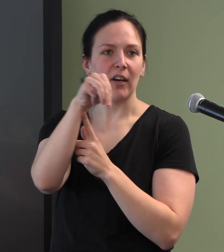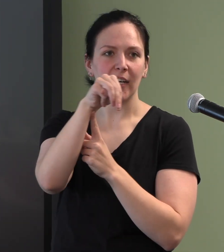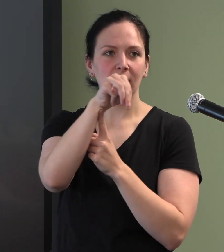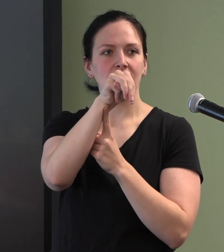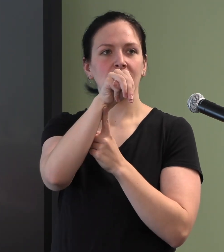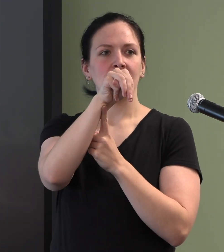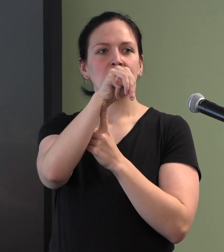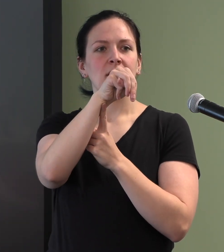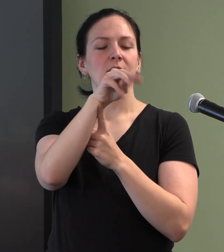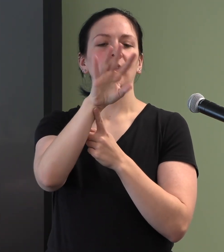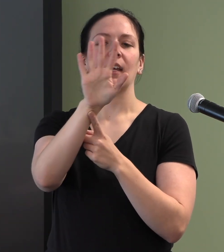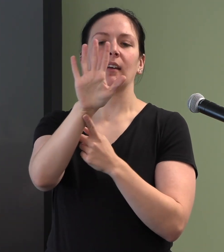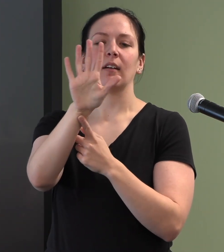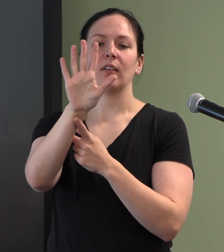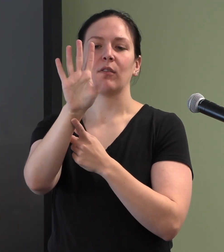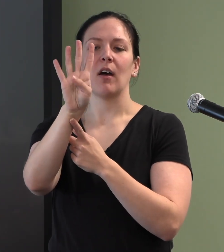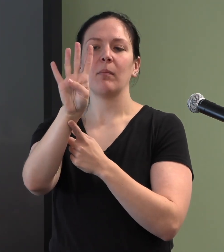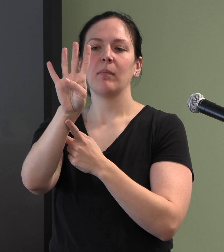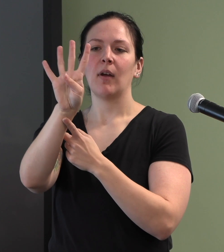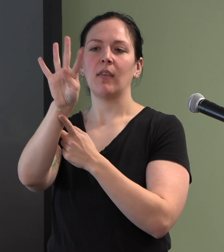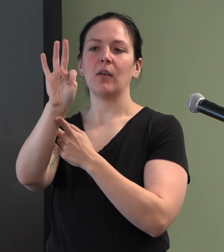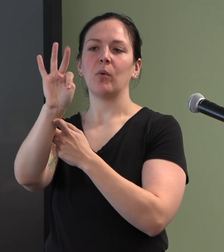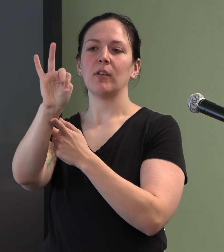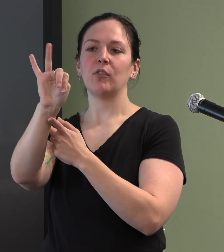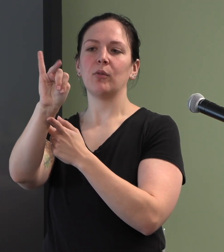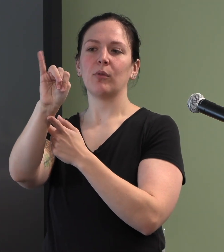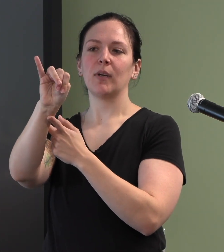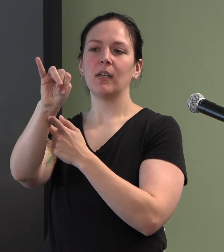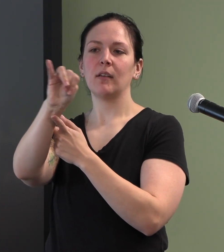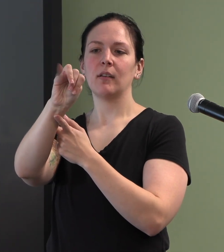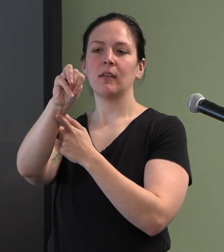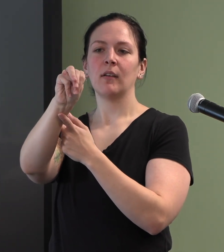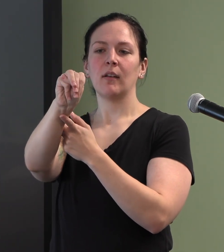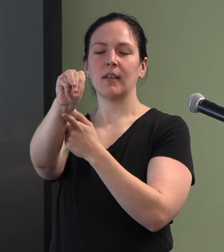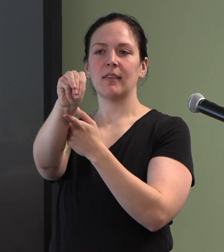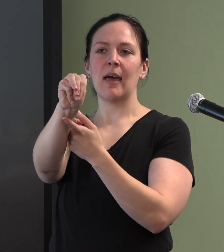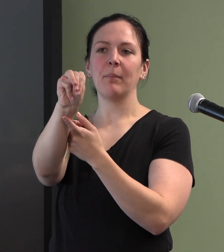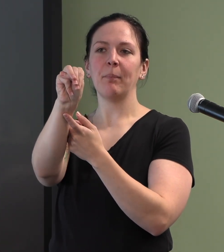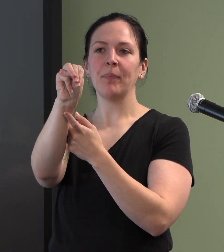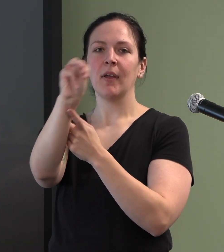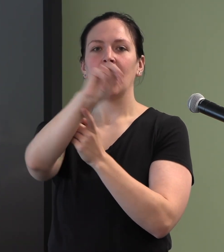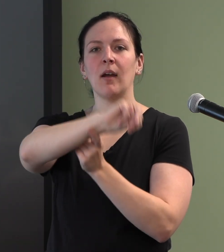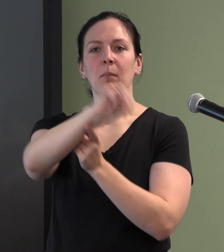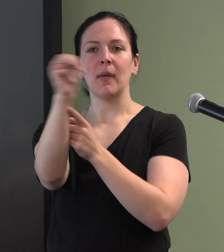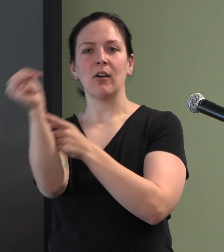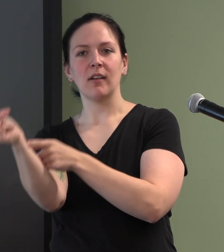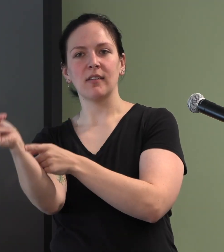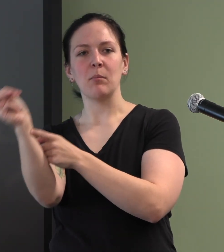Mary. So you take your thumb and then 1, 2, 3, and that's the M. Mary, same